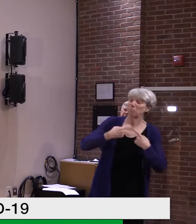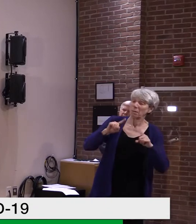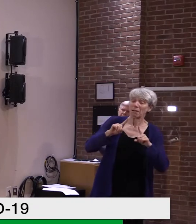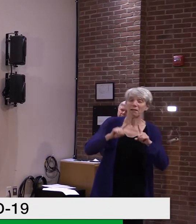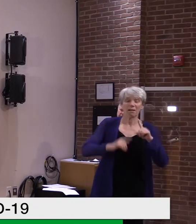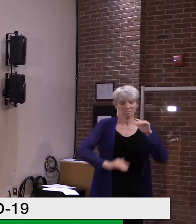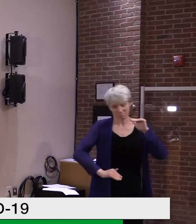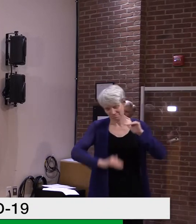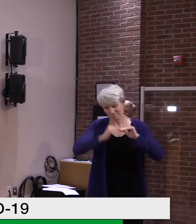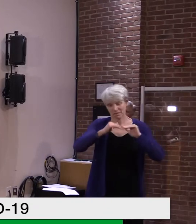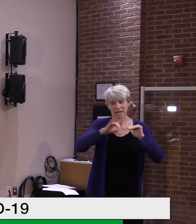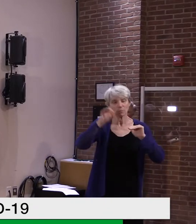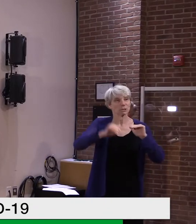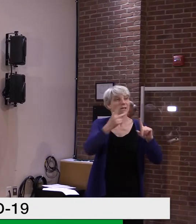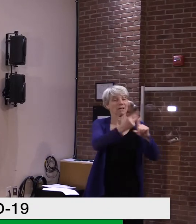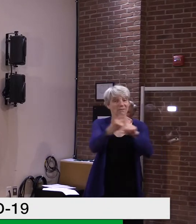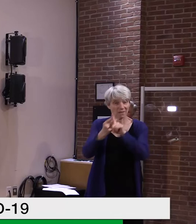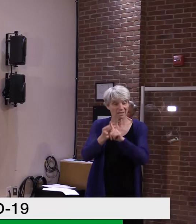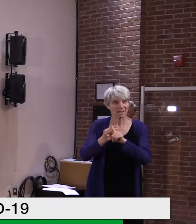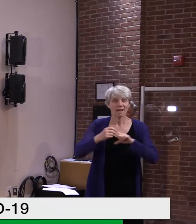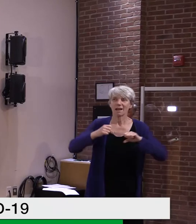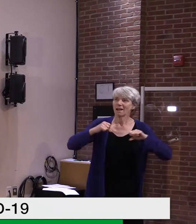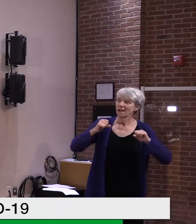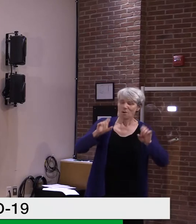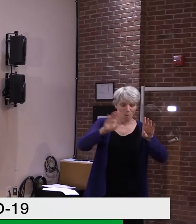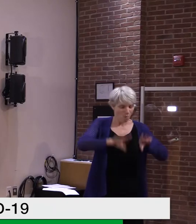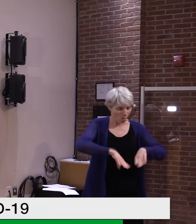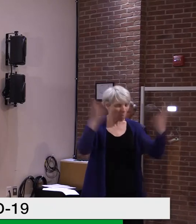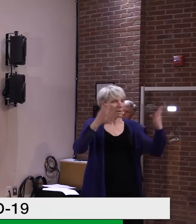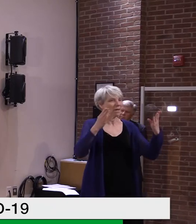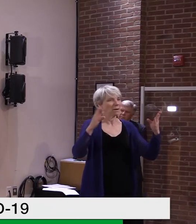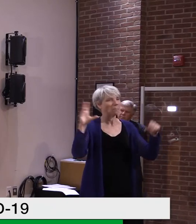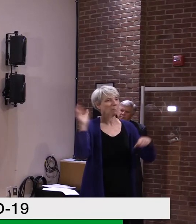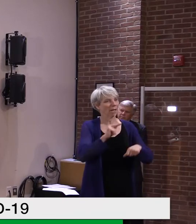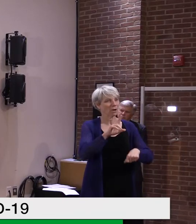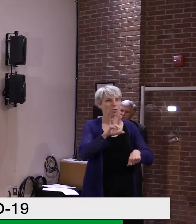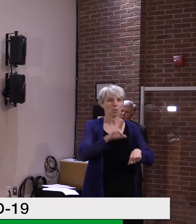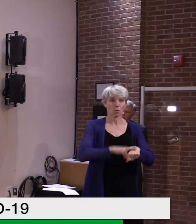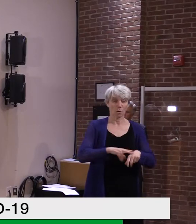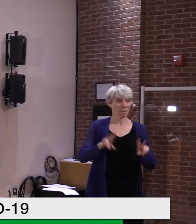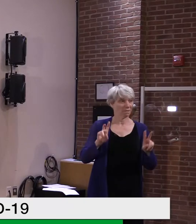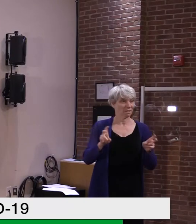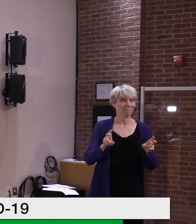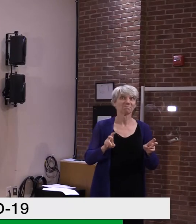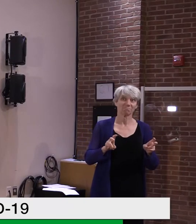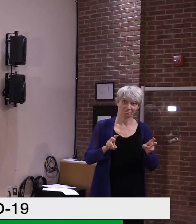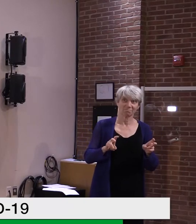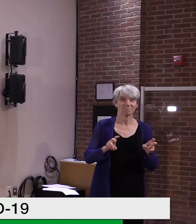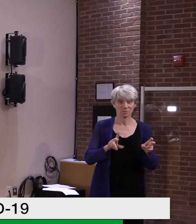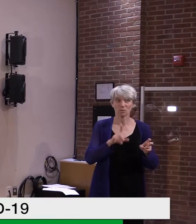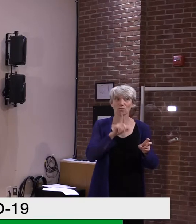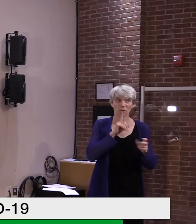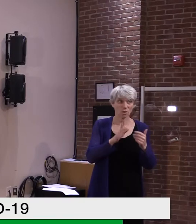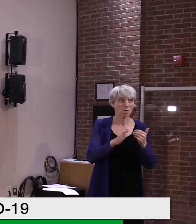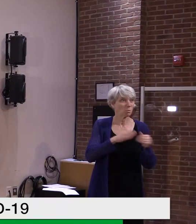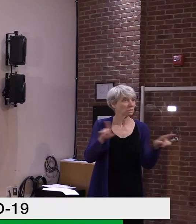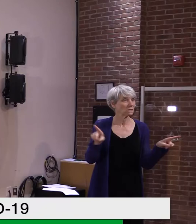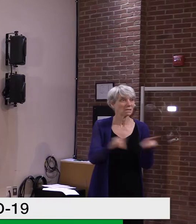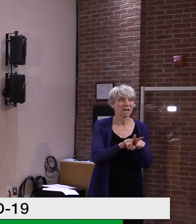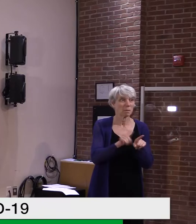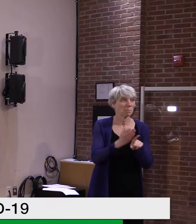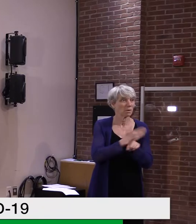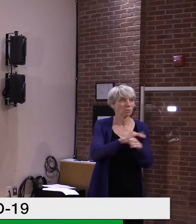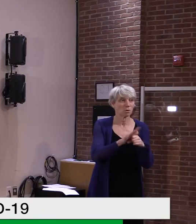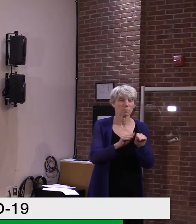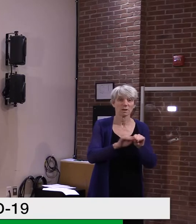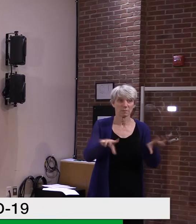tells Vermonters their life is really going to be much closer to what they considered normal in pre-pandemic before.